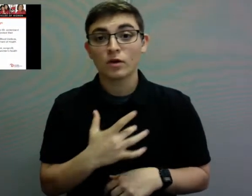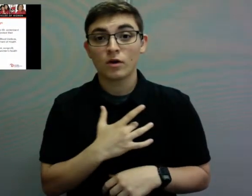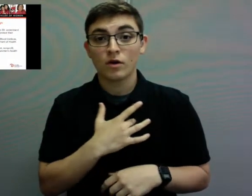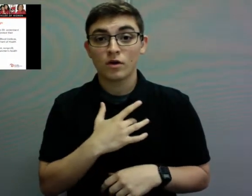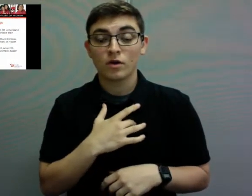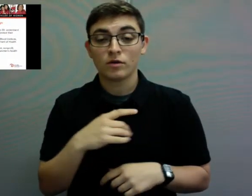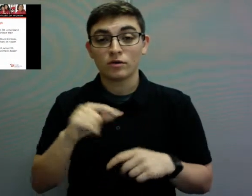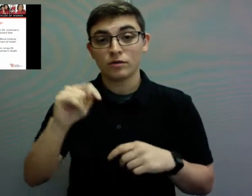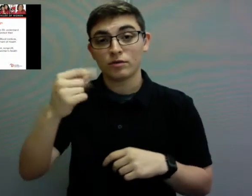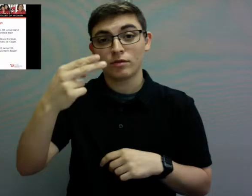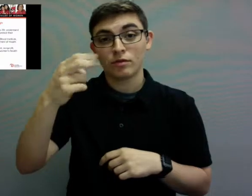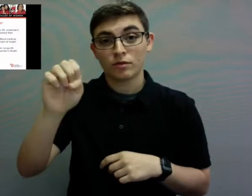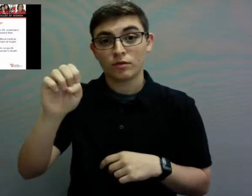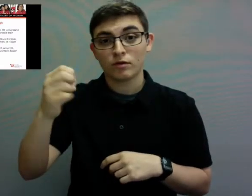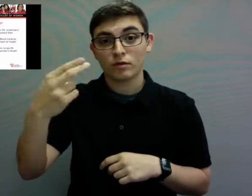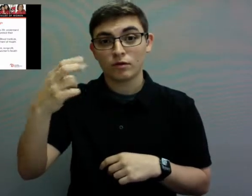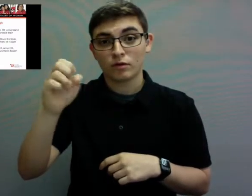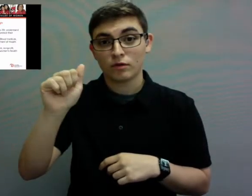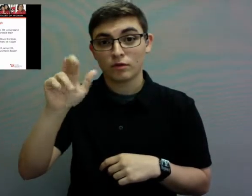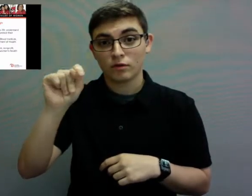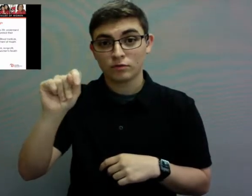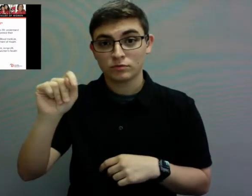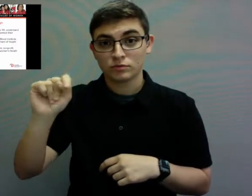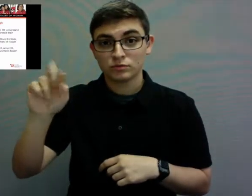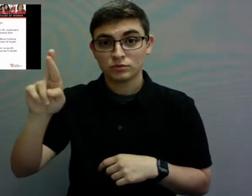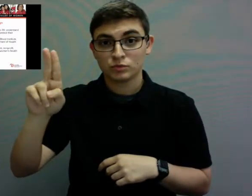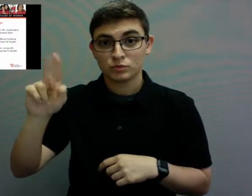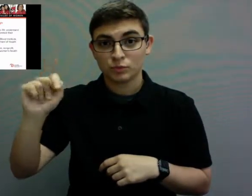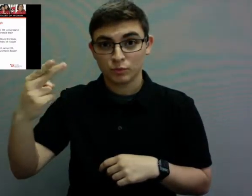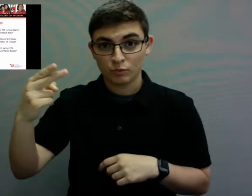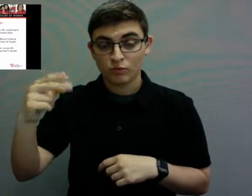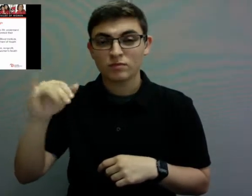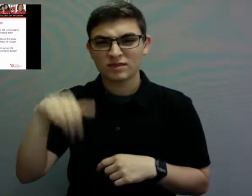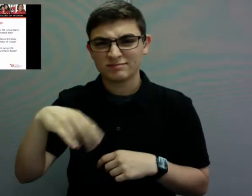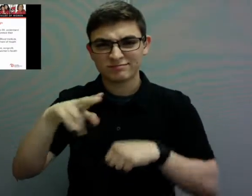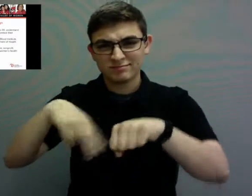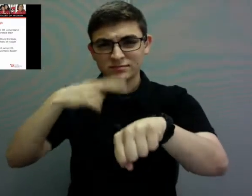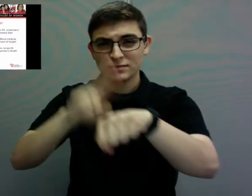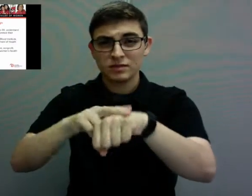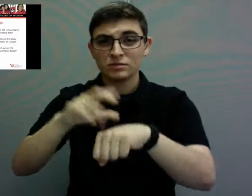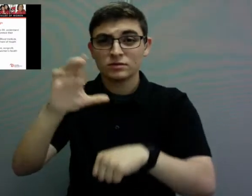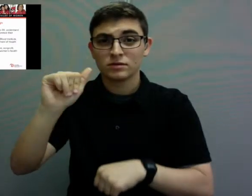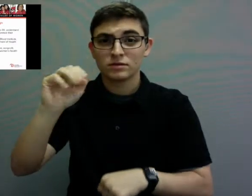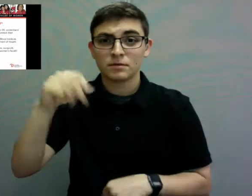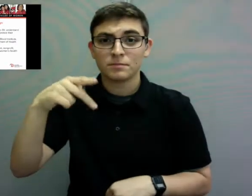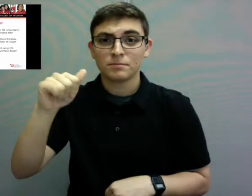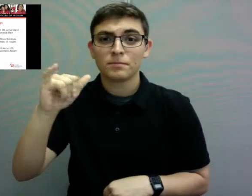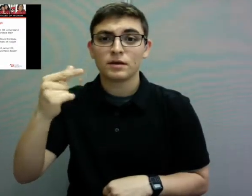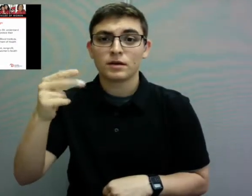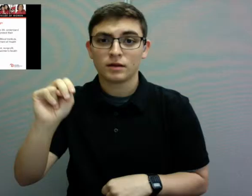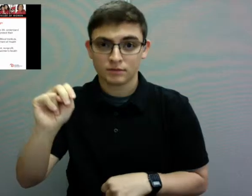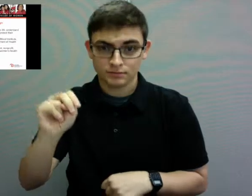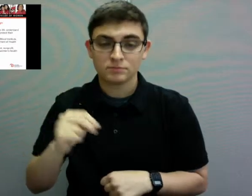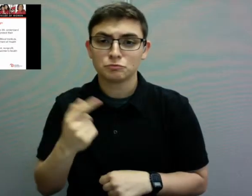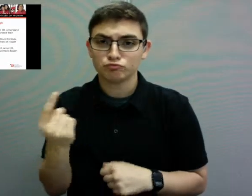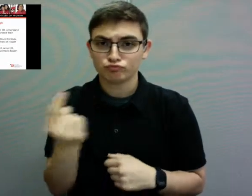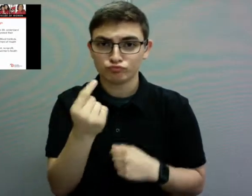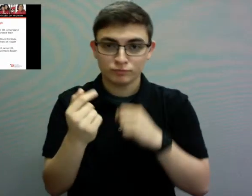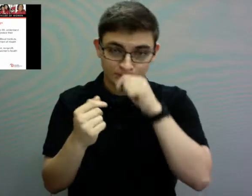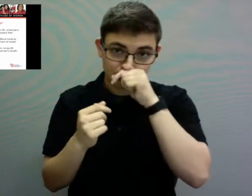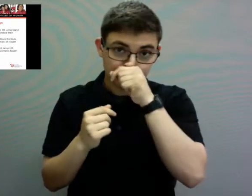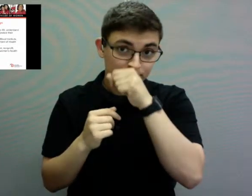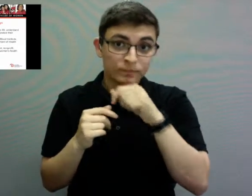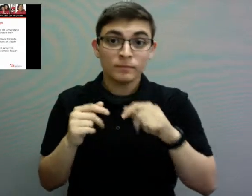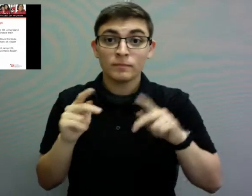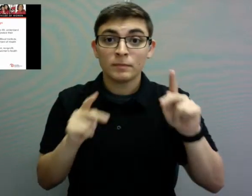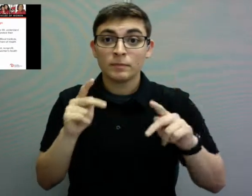So the Heart Truth it's a national campaign helping women, especially women 40 to 60 years old, understanding their risk